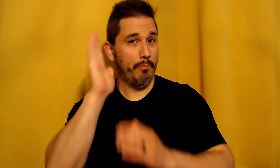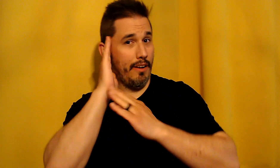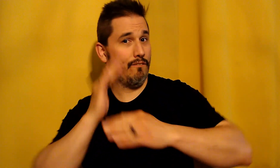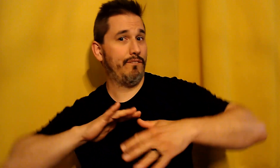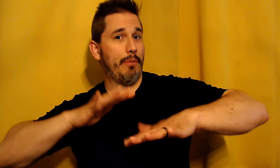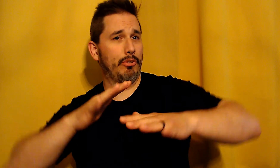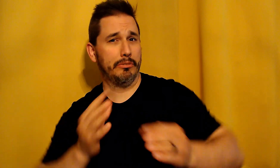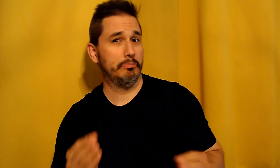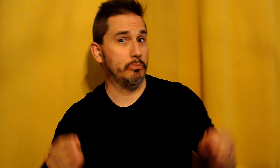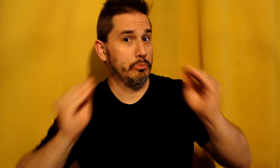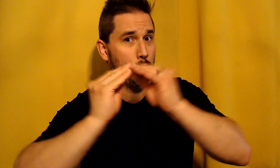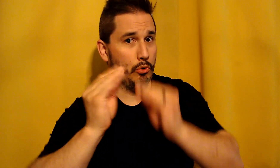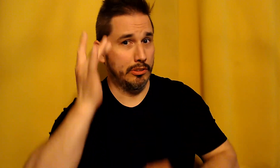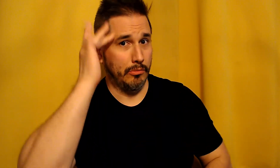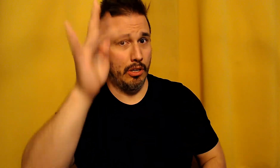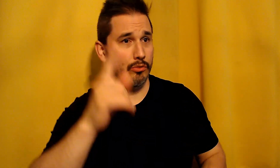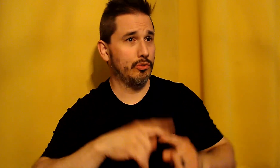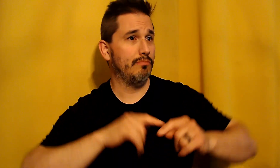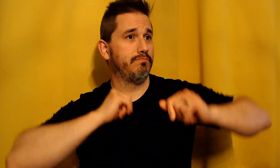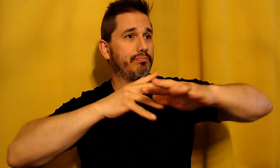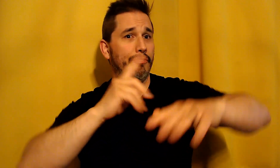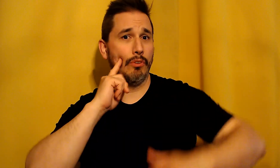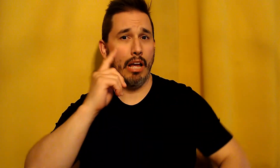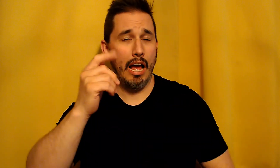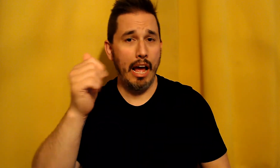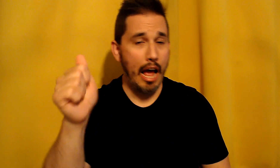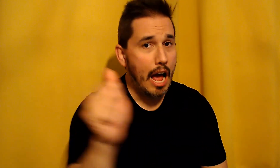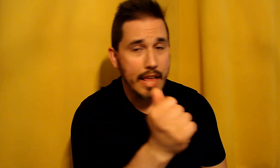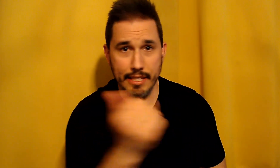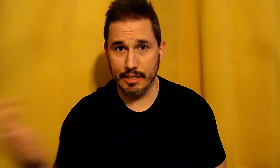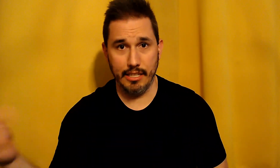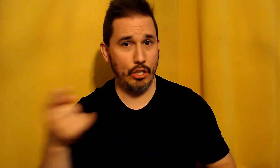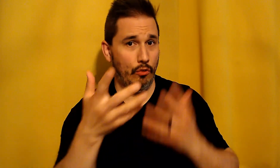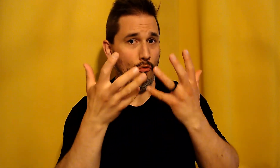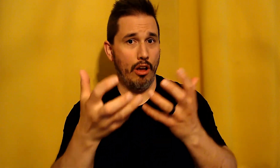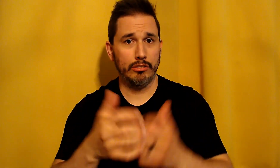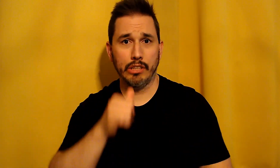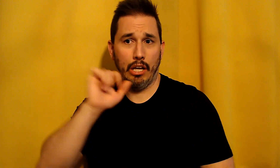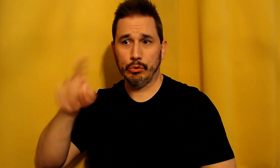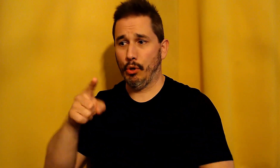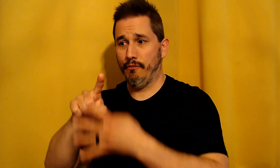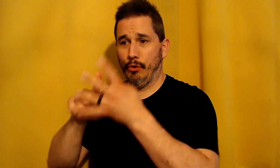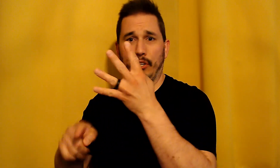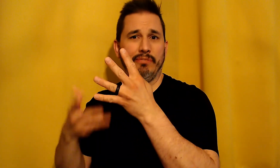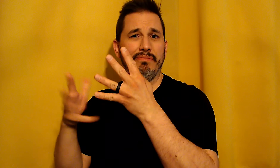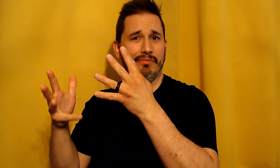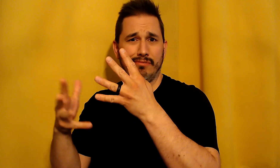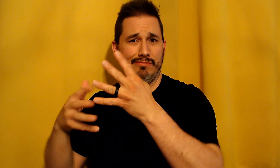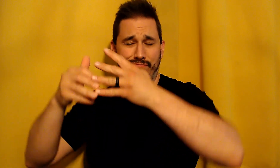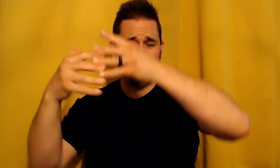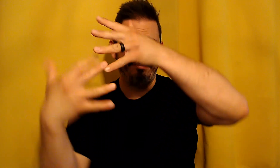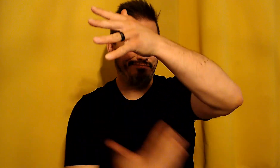smart plugs, you're able to use your bed shaker to be triggered by anything you want. Not only those four kinds